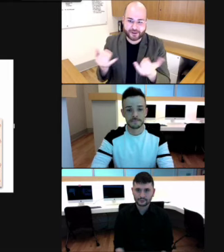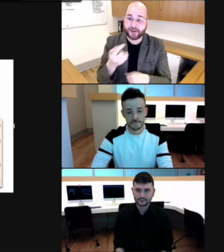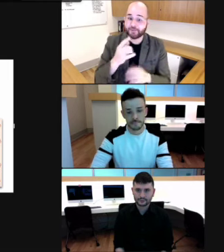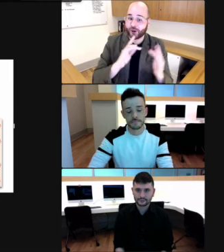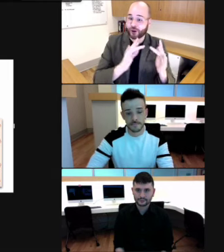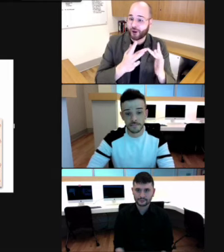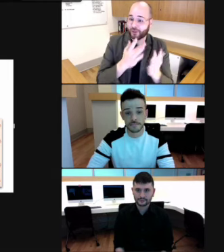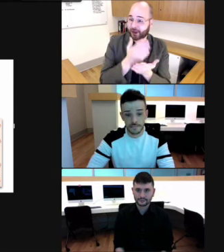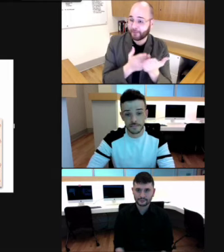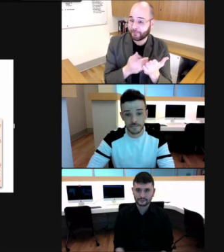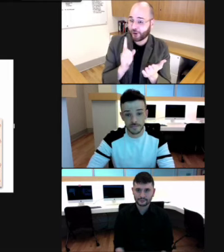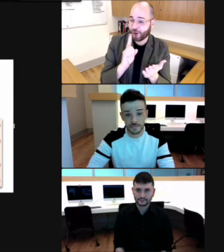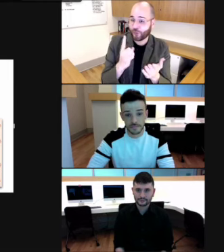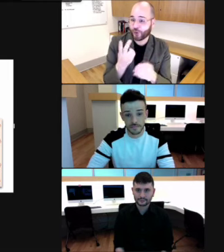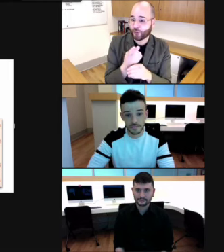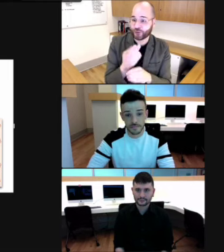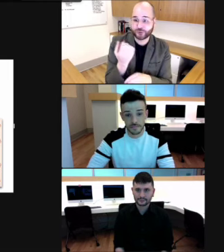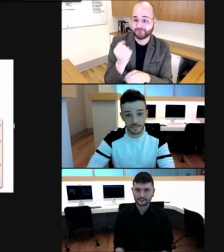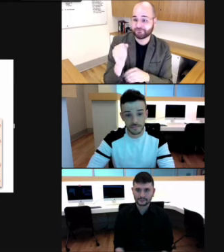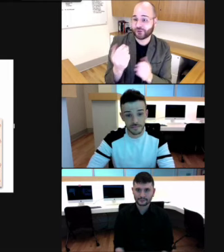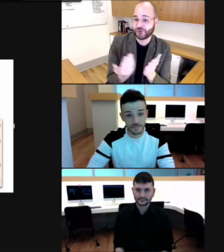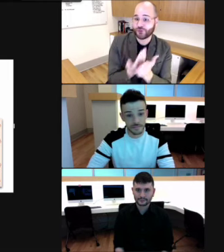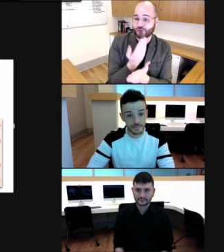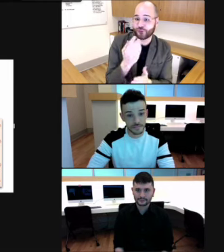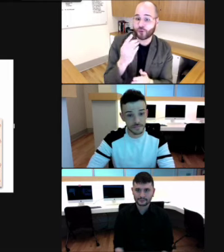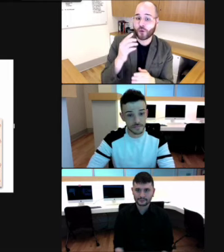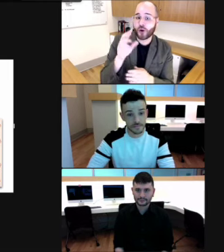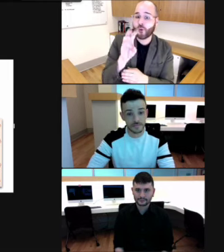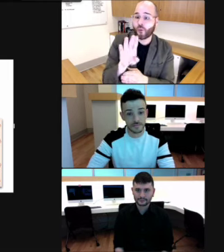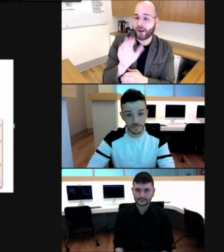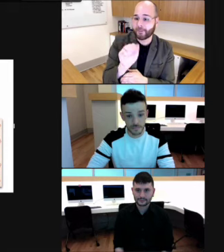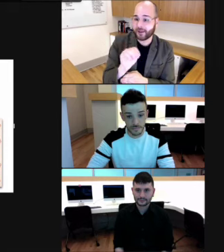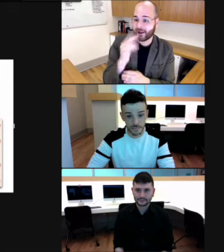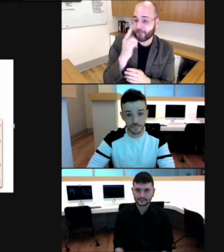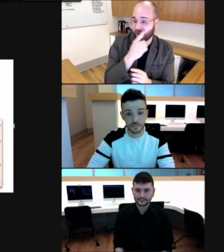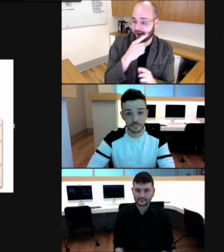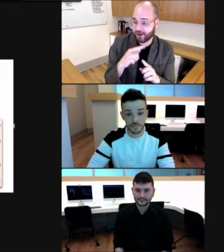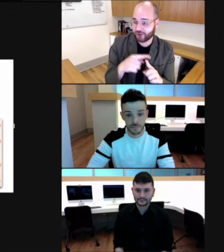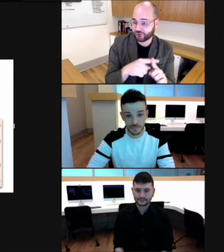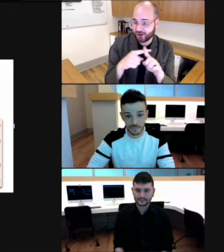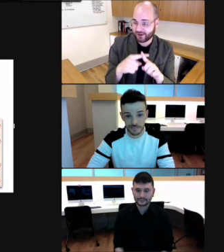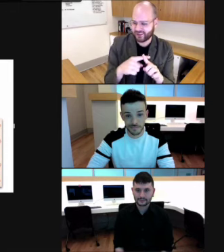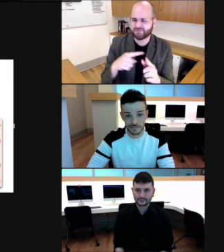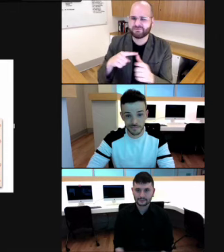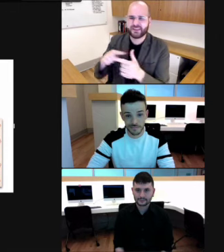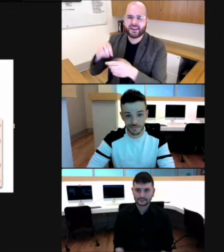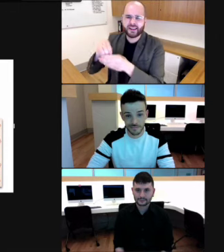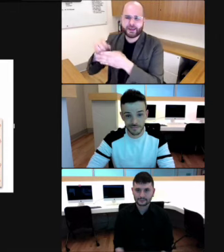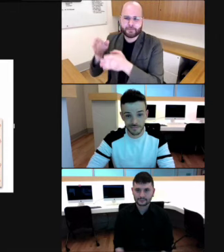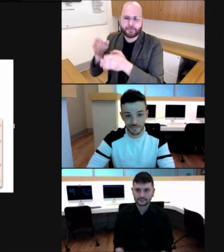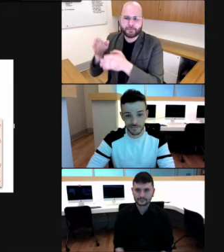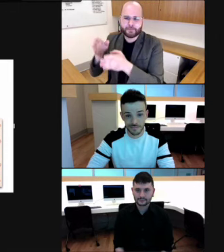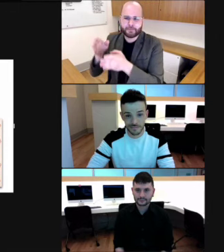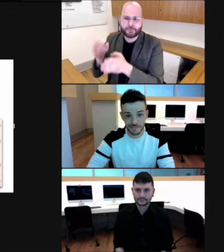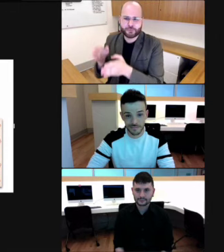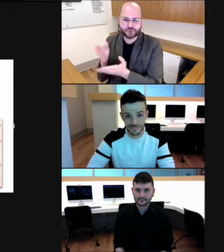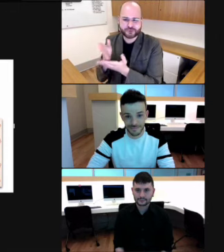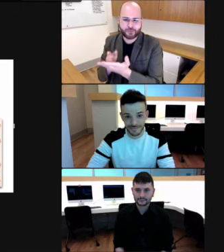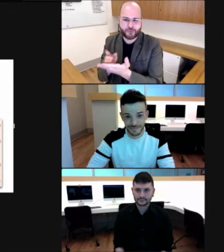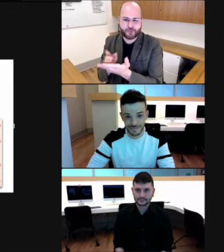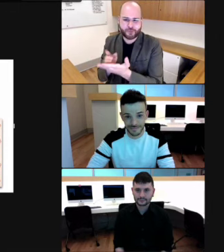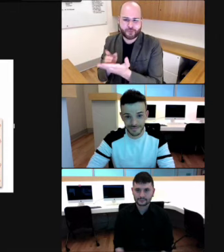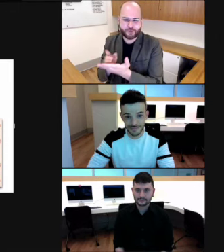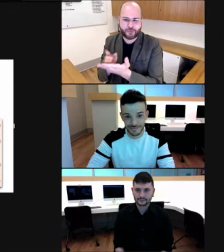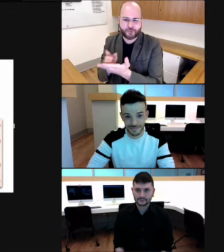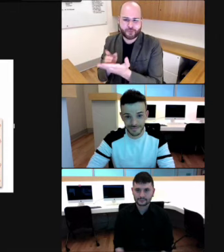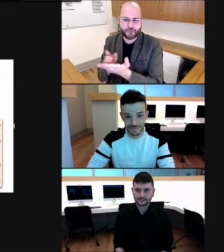talk about today, which is talking about the new approach of using webcams to do online remote eye